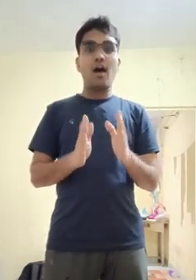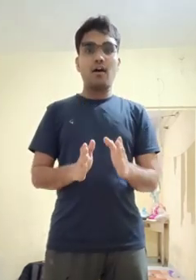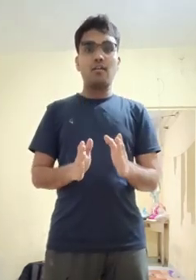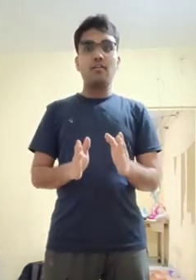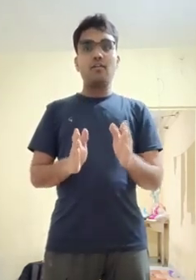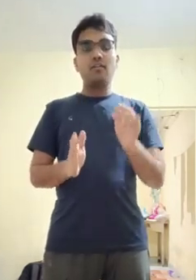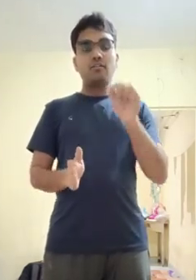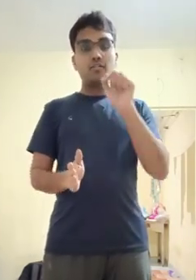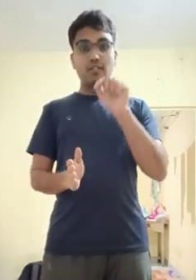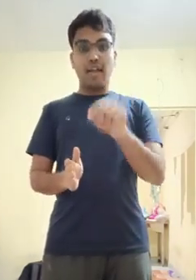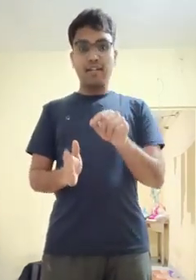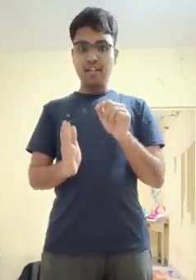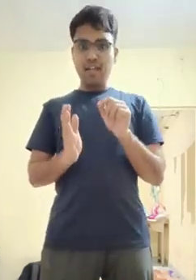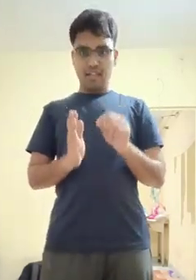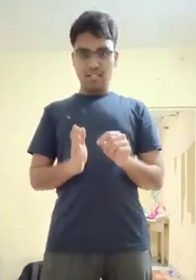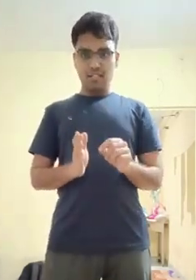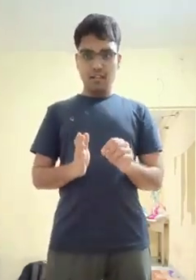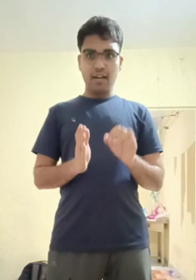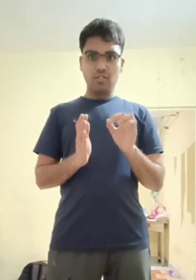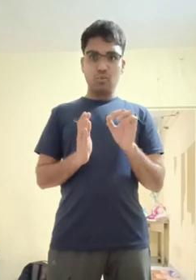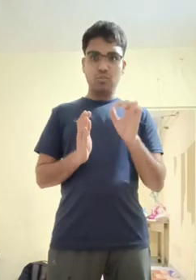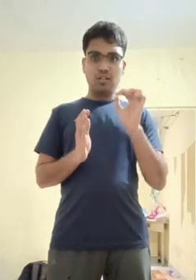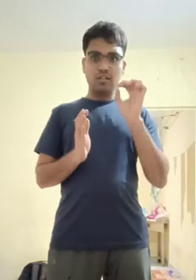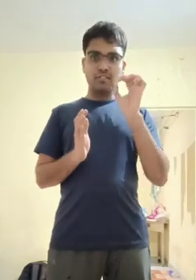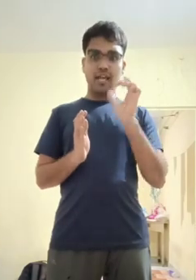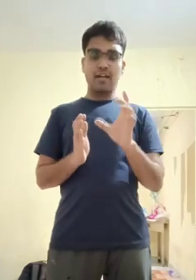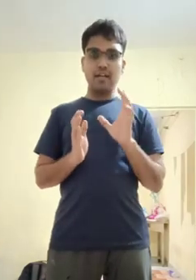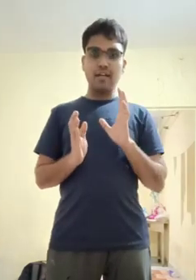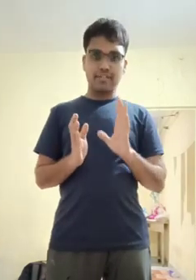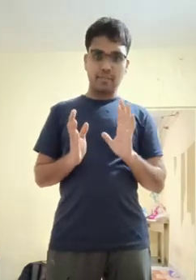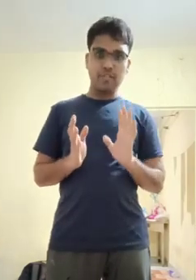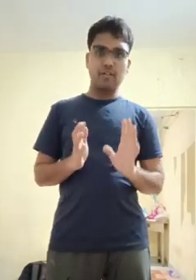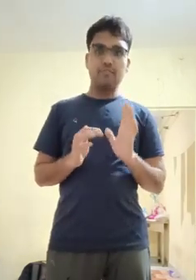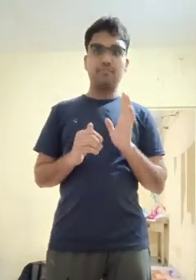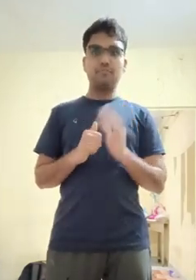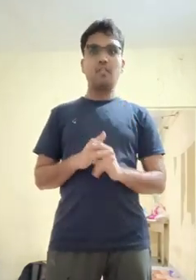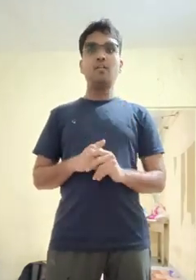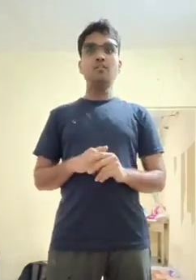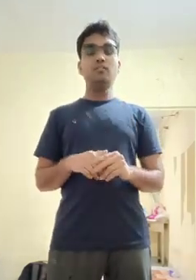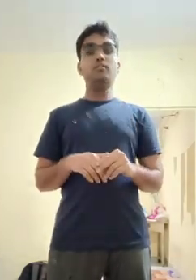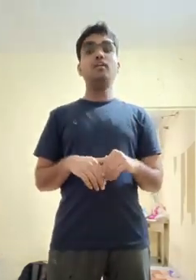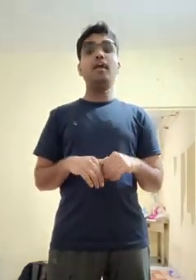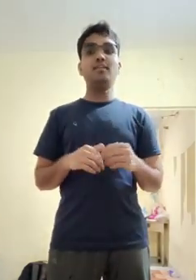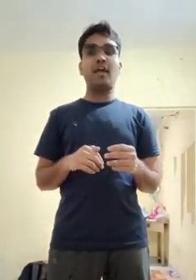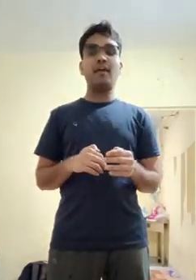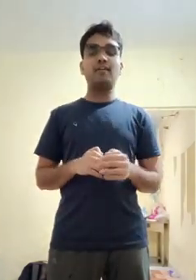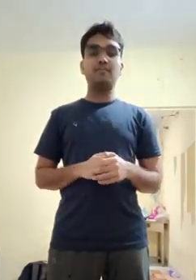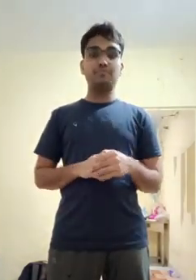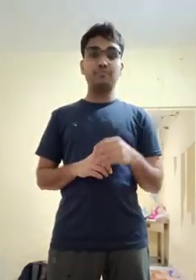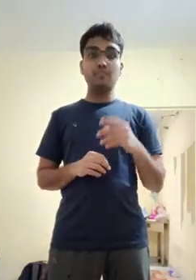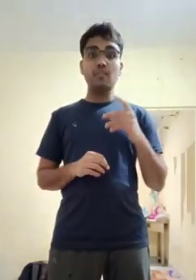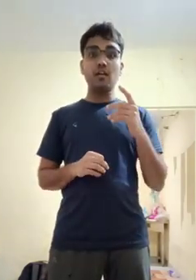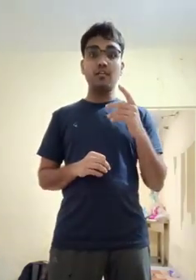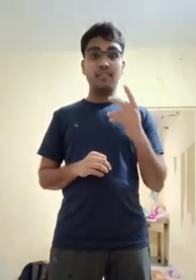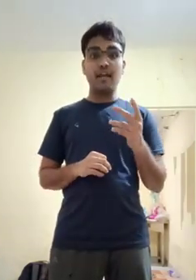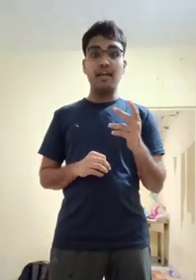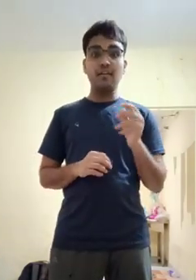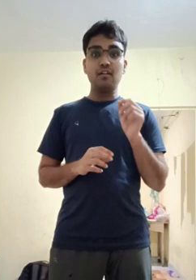are categorized into the checked exception. In that, thread